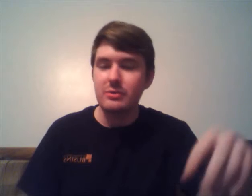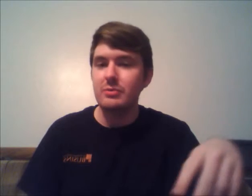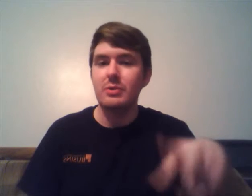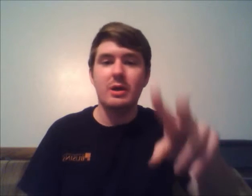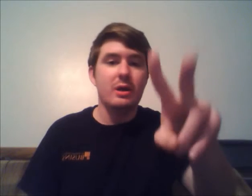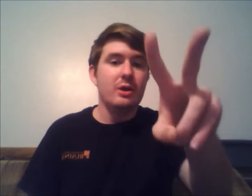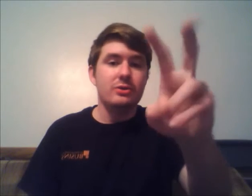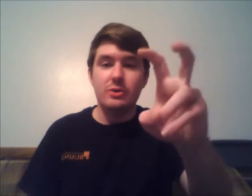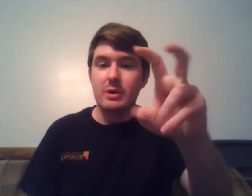122,